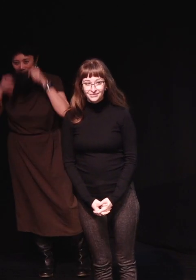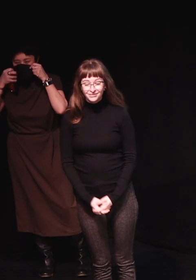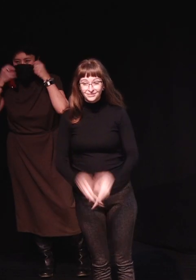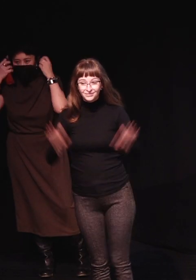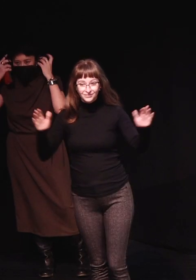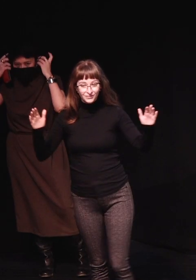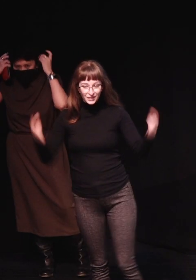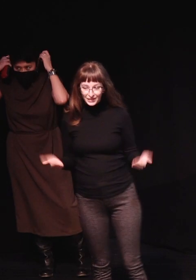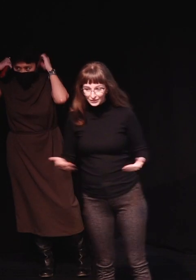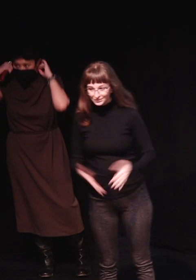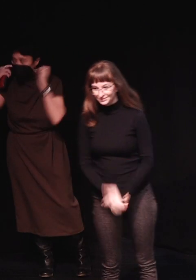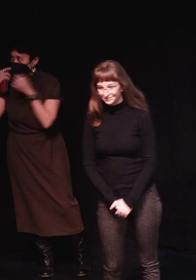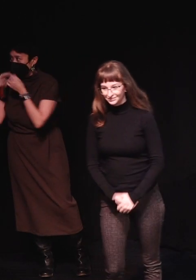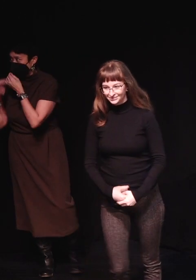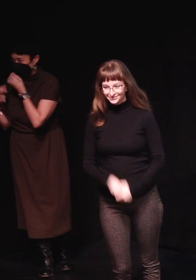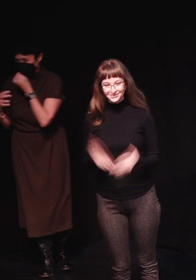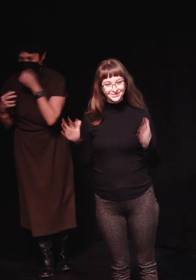Welcome.